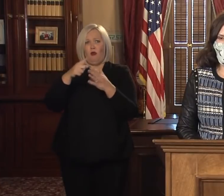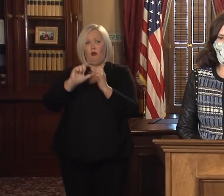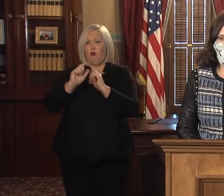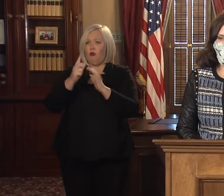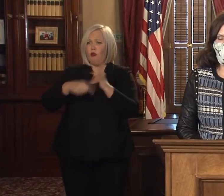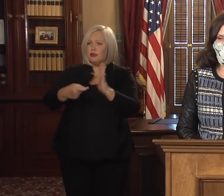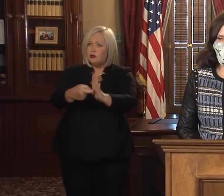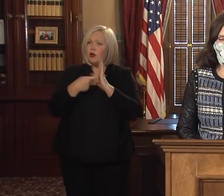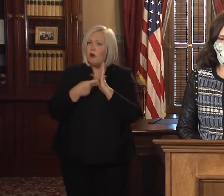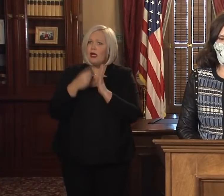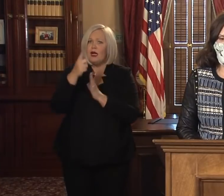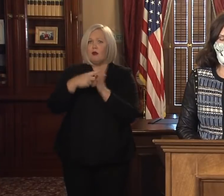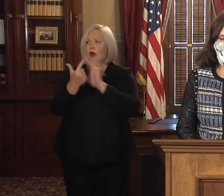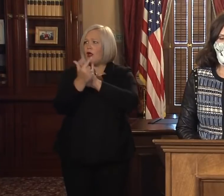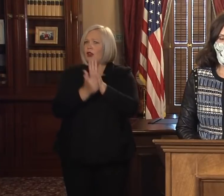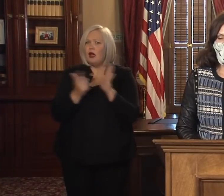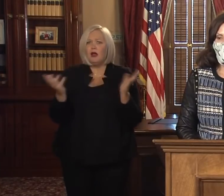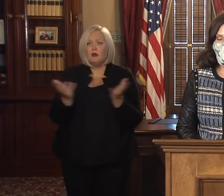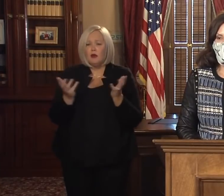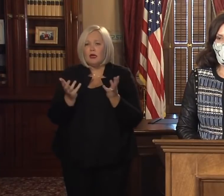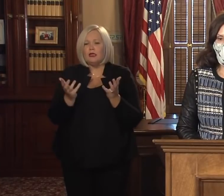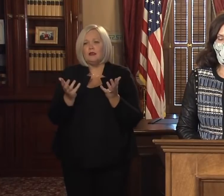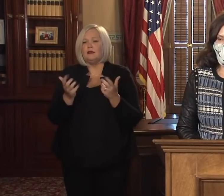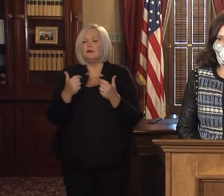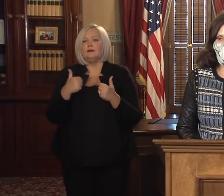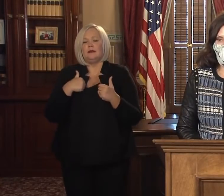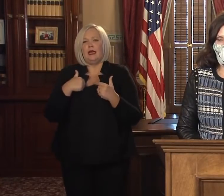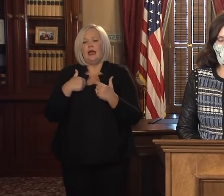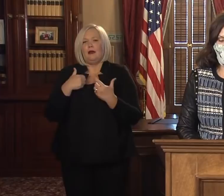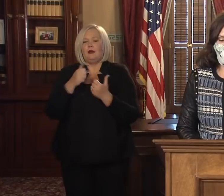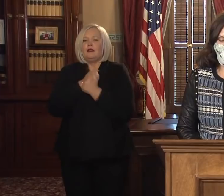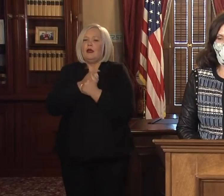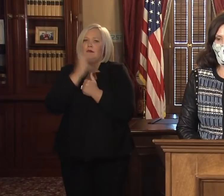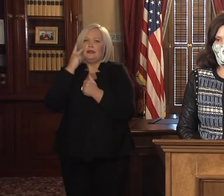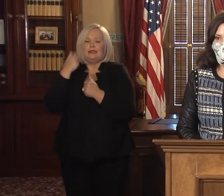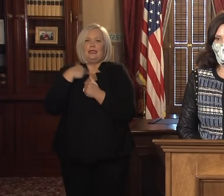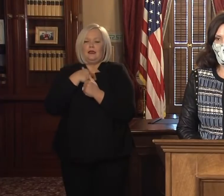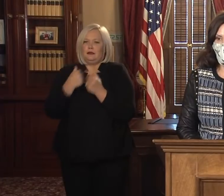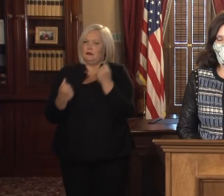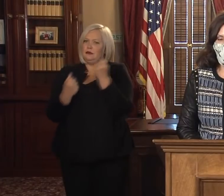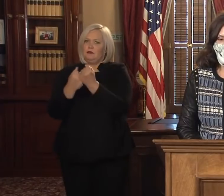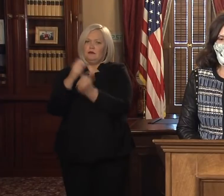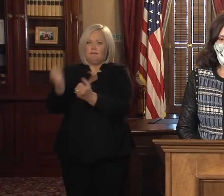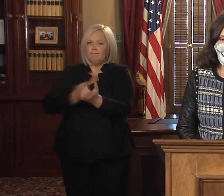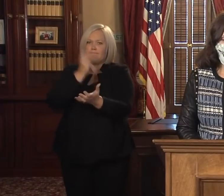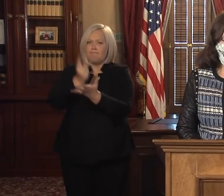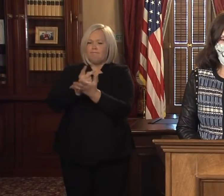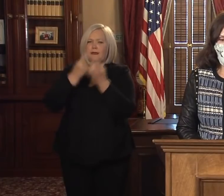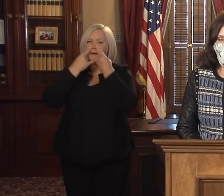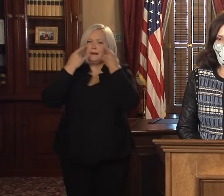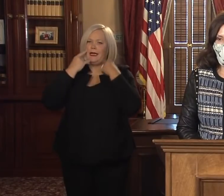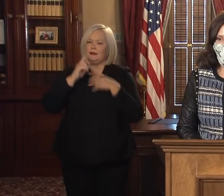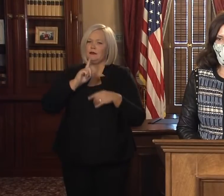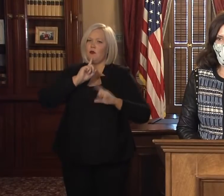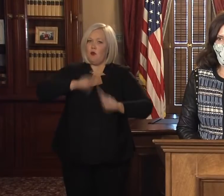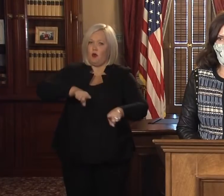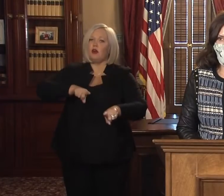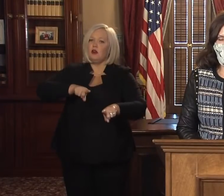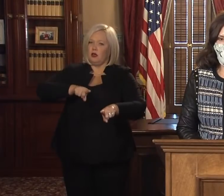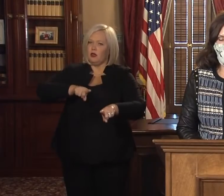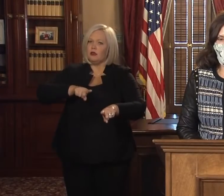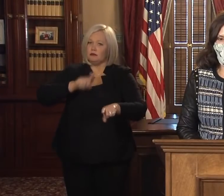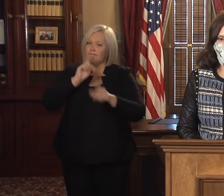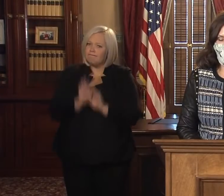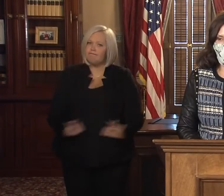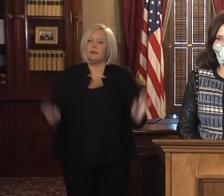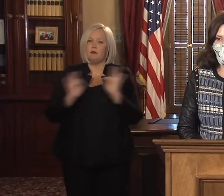the current law here in Michigan, I'd love to see us codify a mask order. I think that it's really important for people